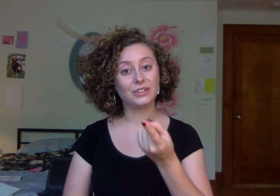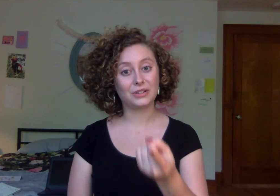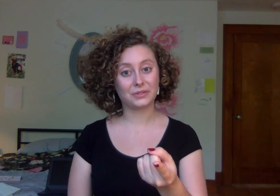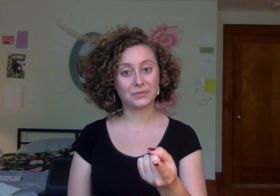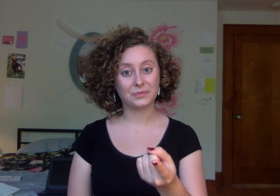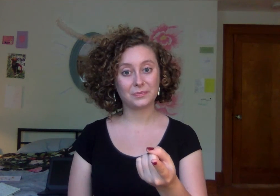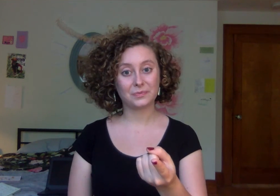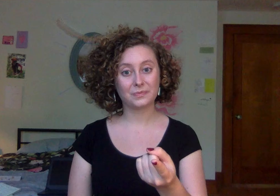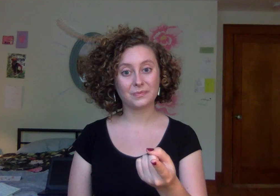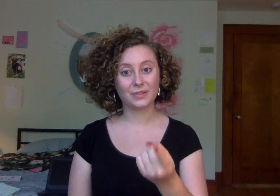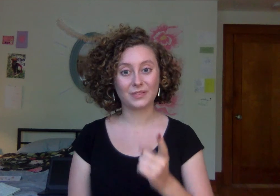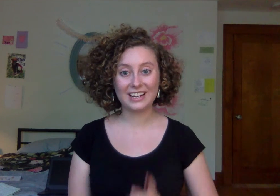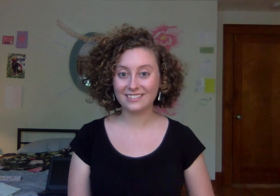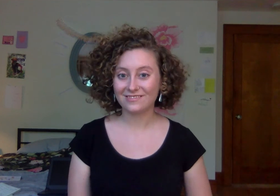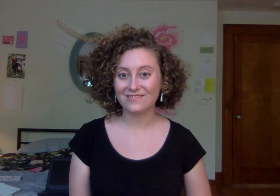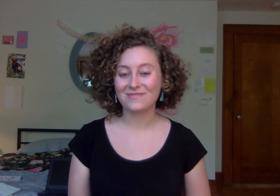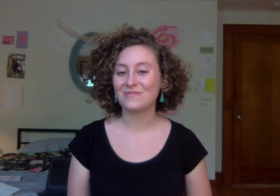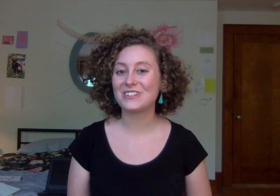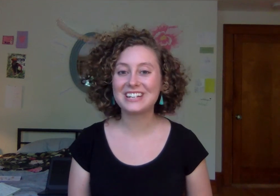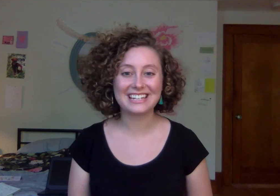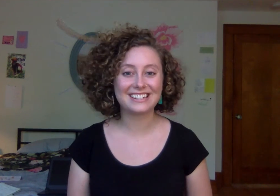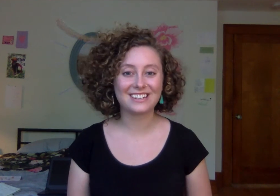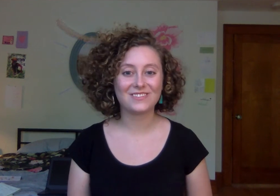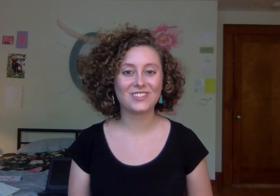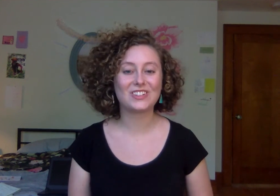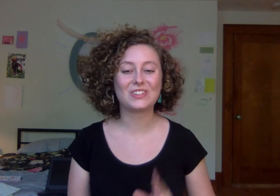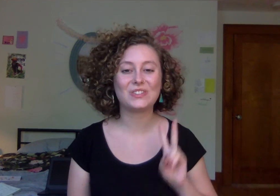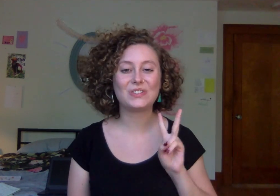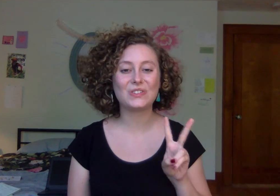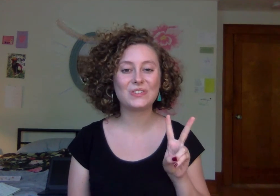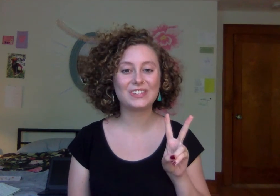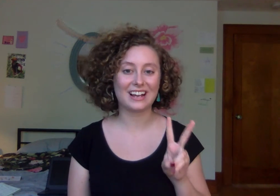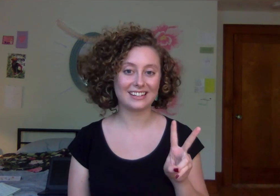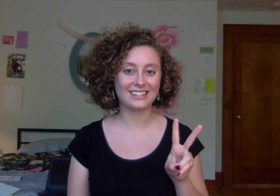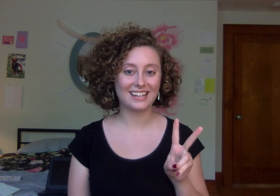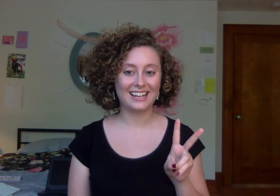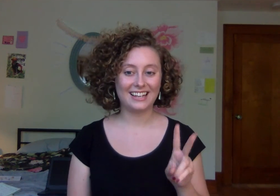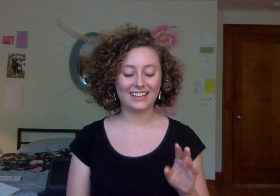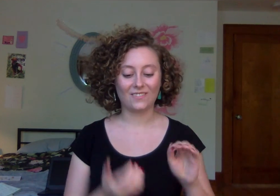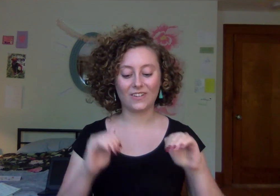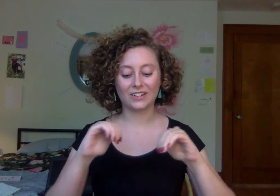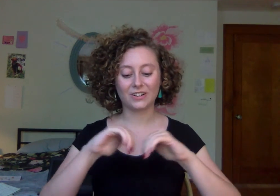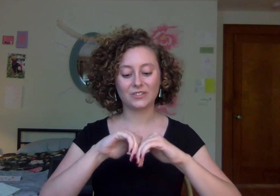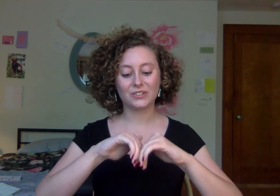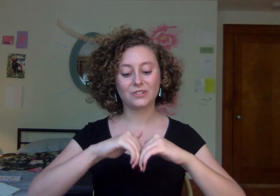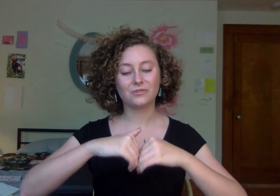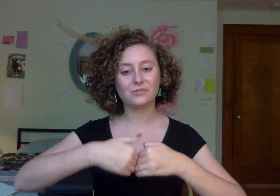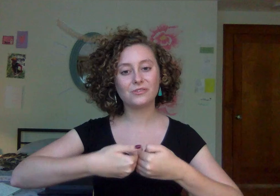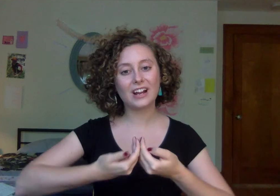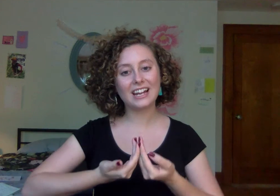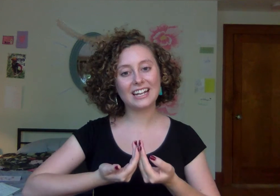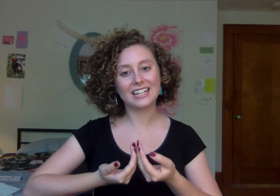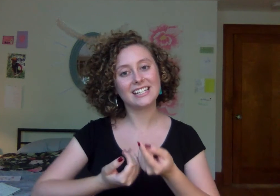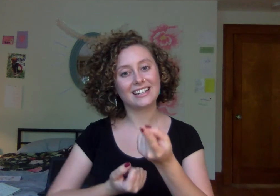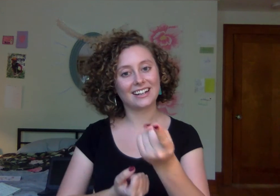you, right? Pretty easy, just two signs. One goes right into the next